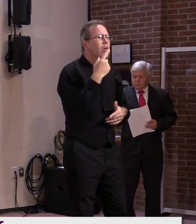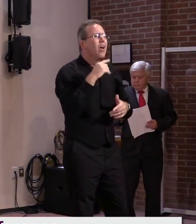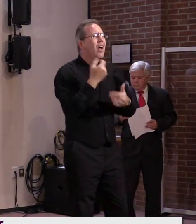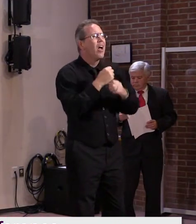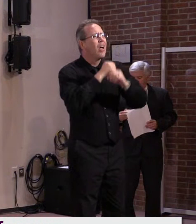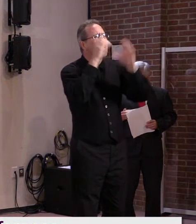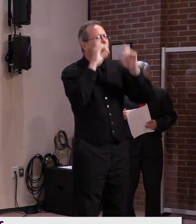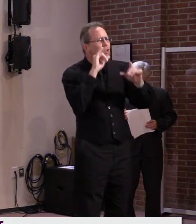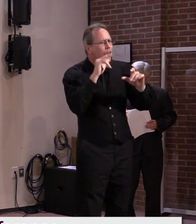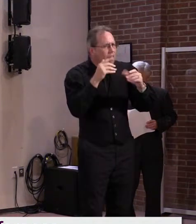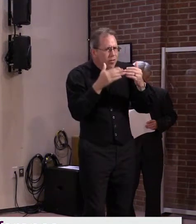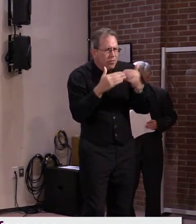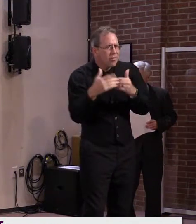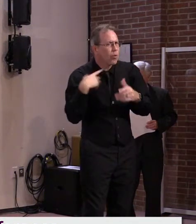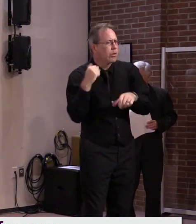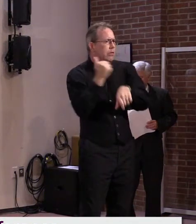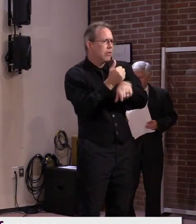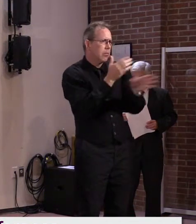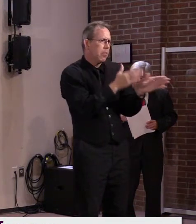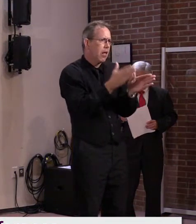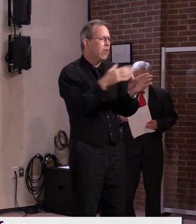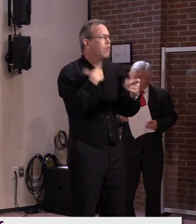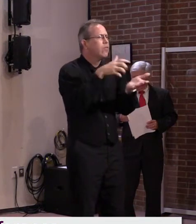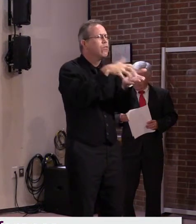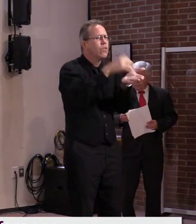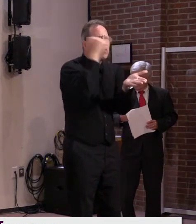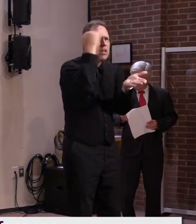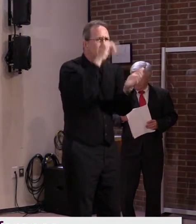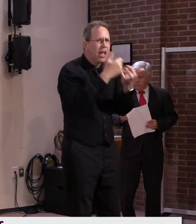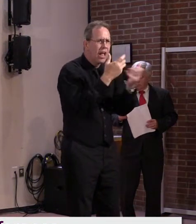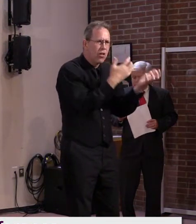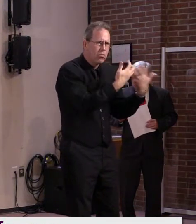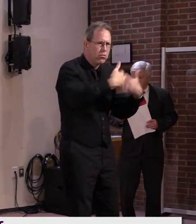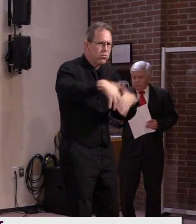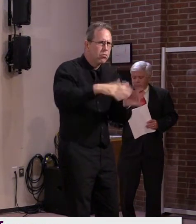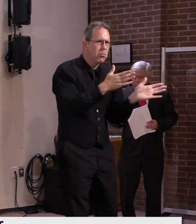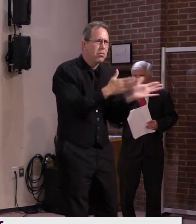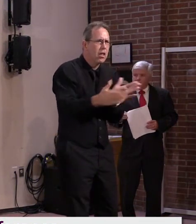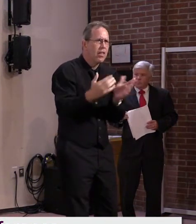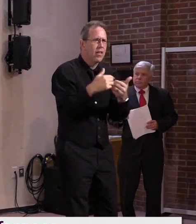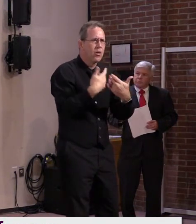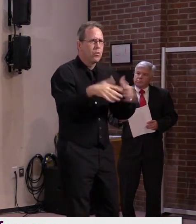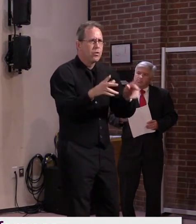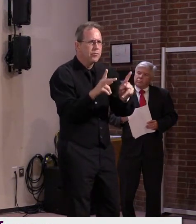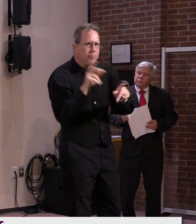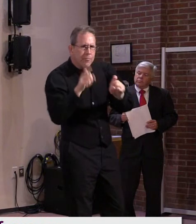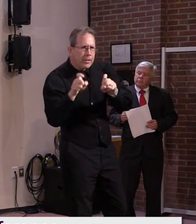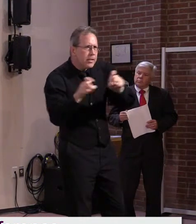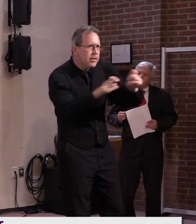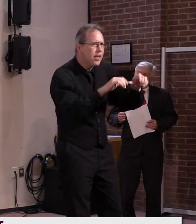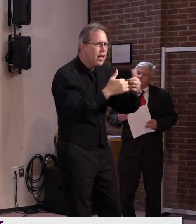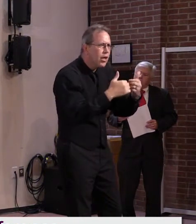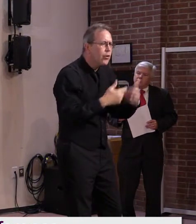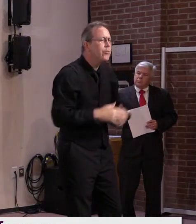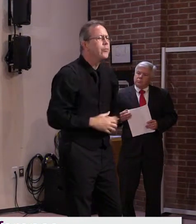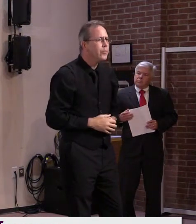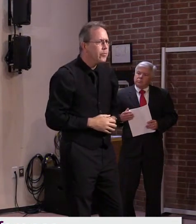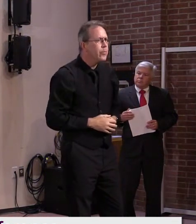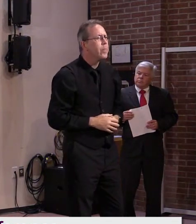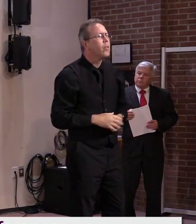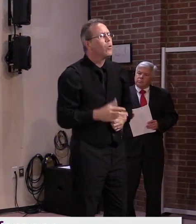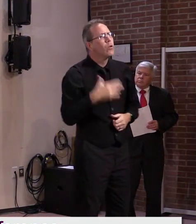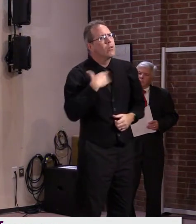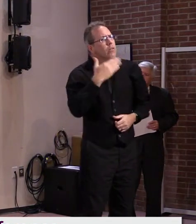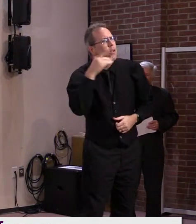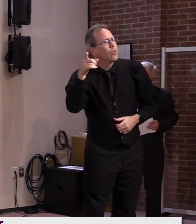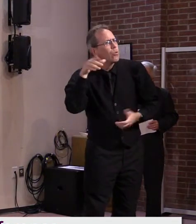helpful in giving their support in designing our Test to Stay program. I also wanted to mention that it's likely that Test to Stay will play an important